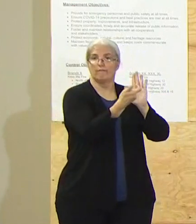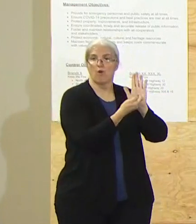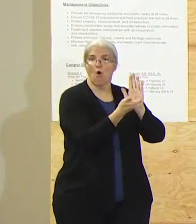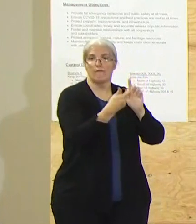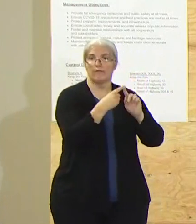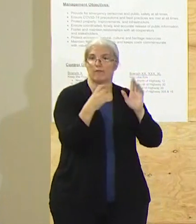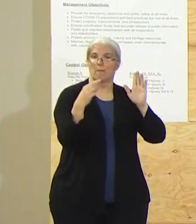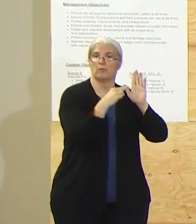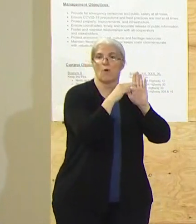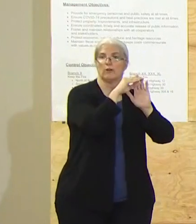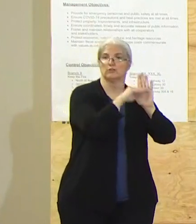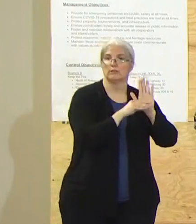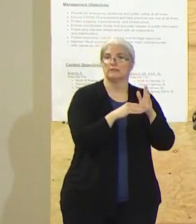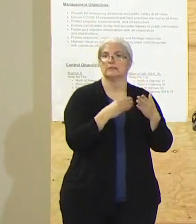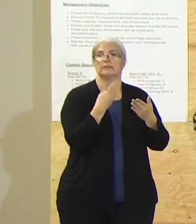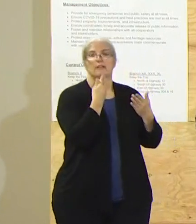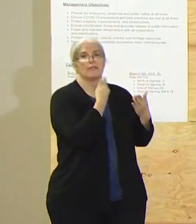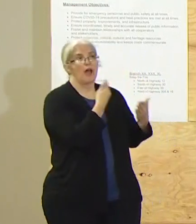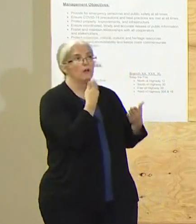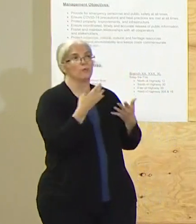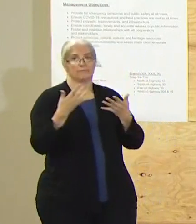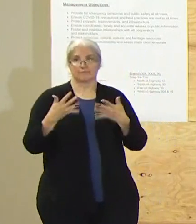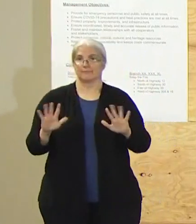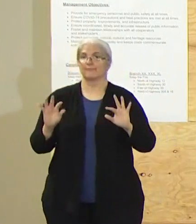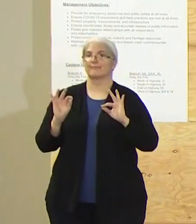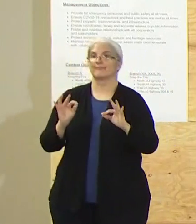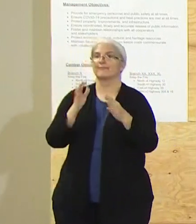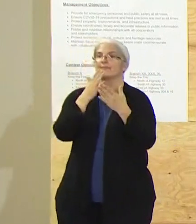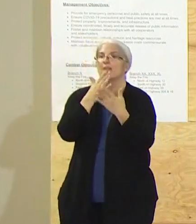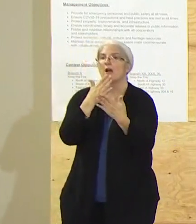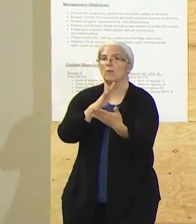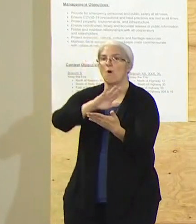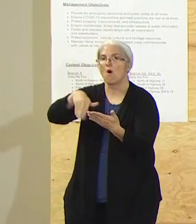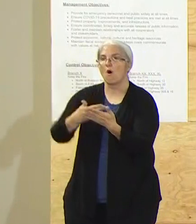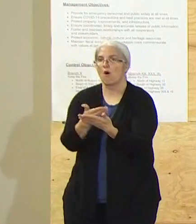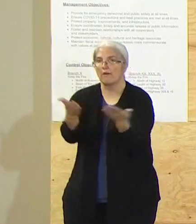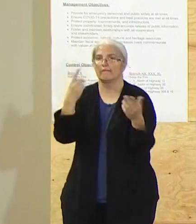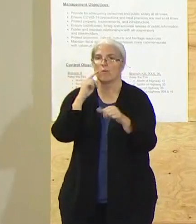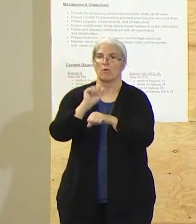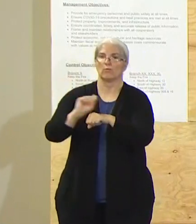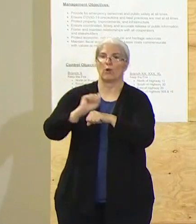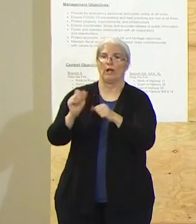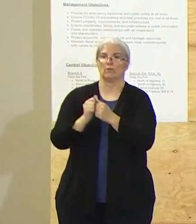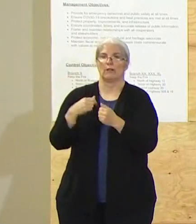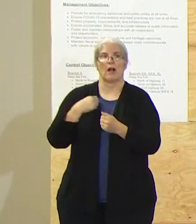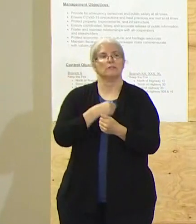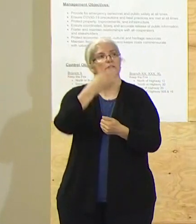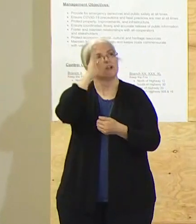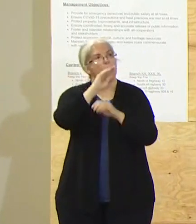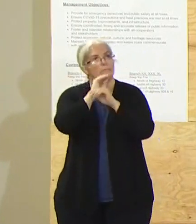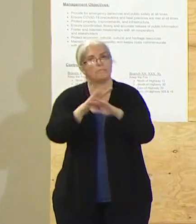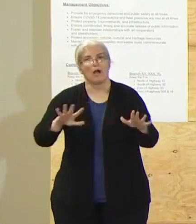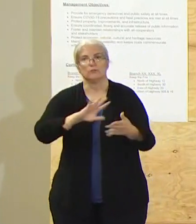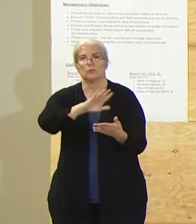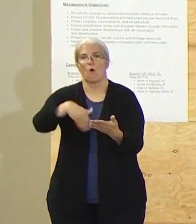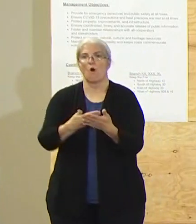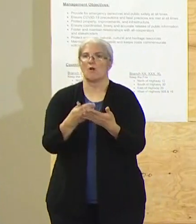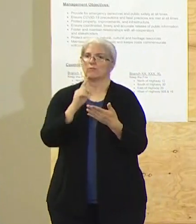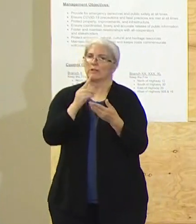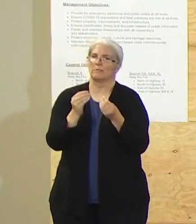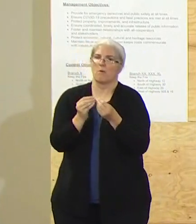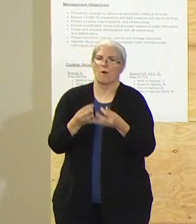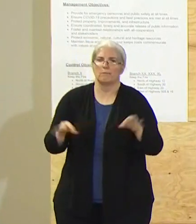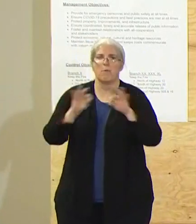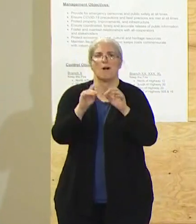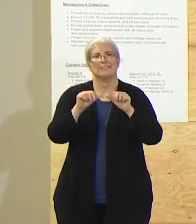With that, thank you all for working through all of that, and God bless, and more importantly, stay safe and take